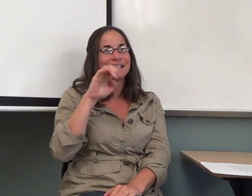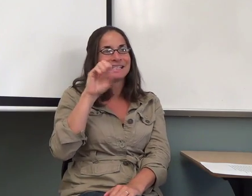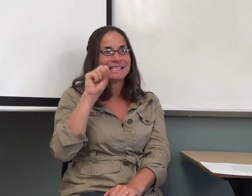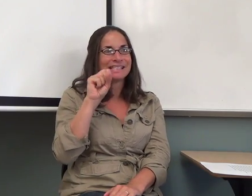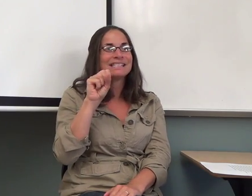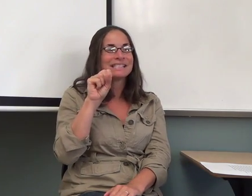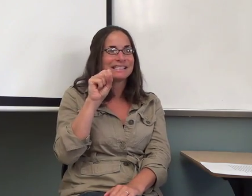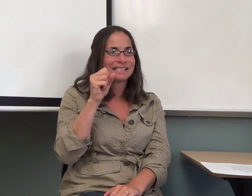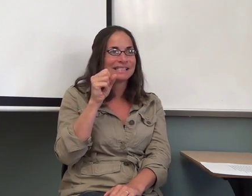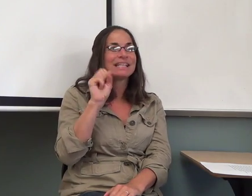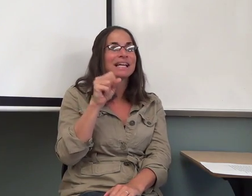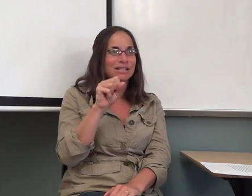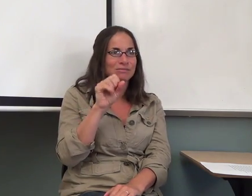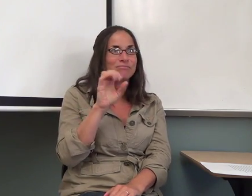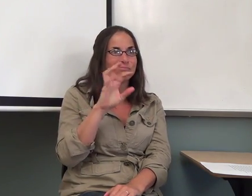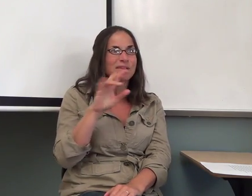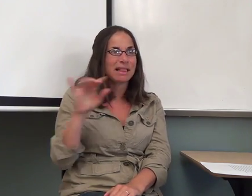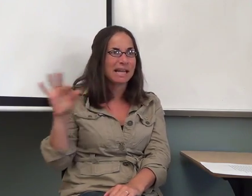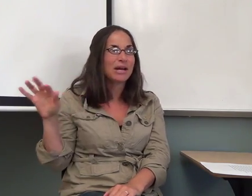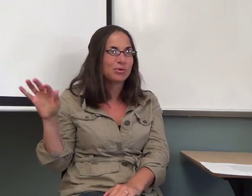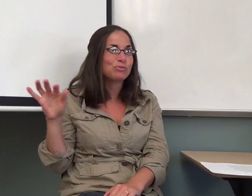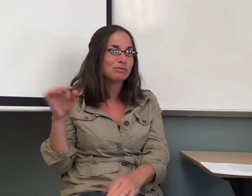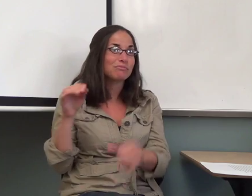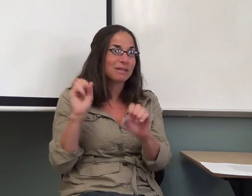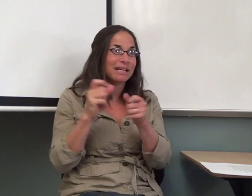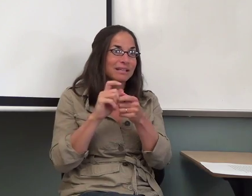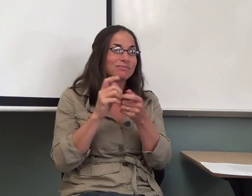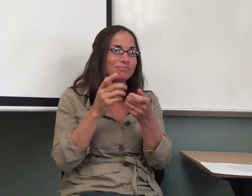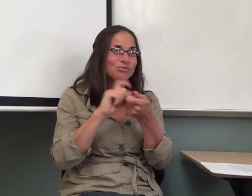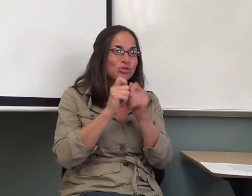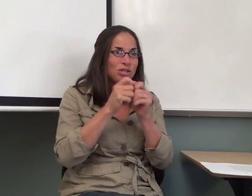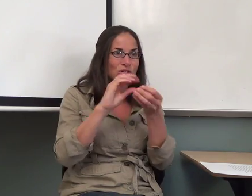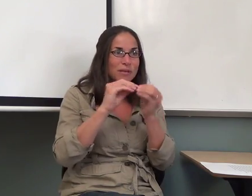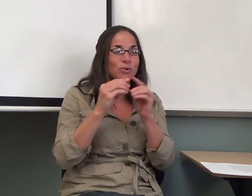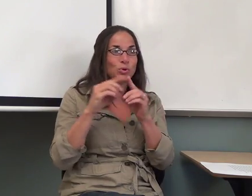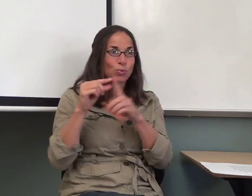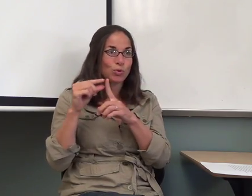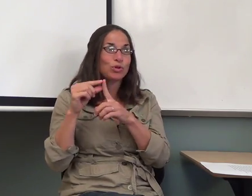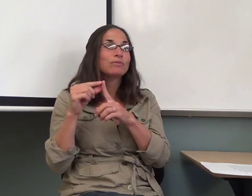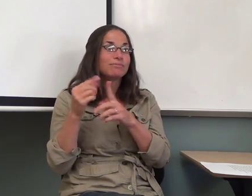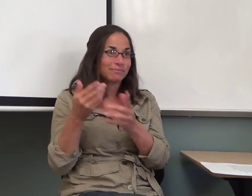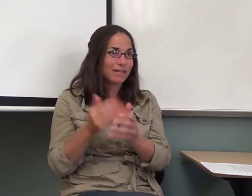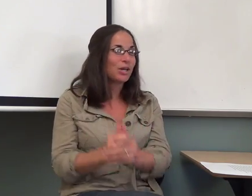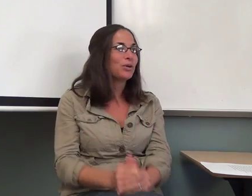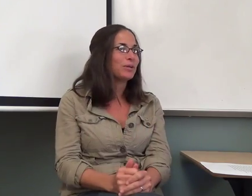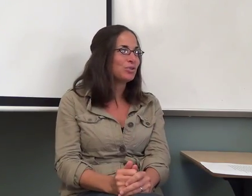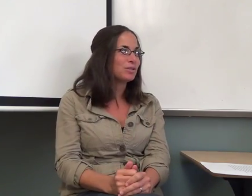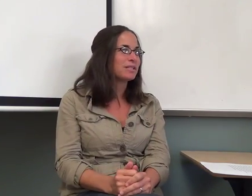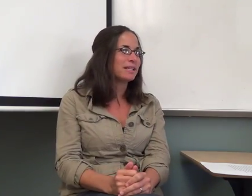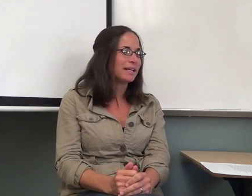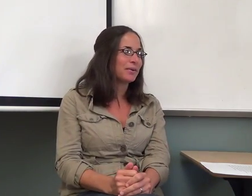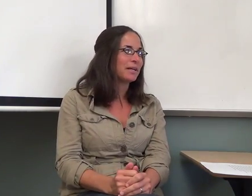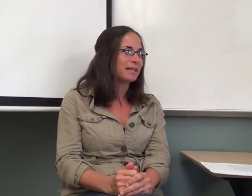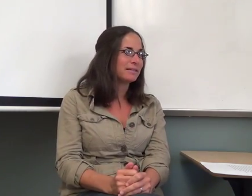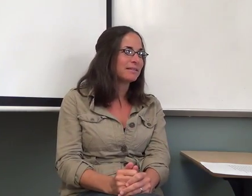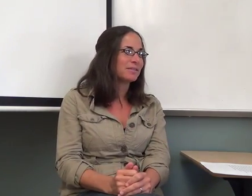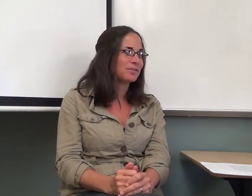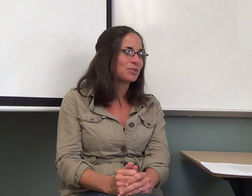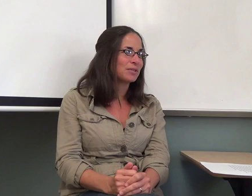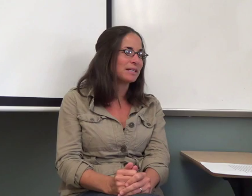Sorry, I didn't read. You're okay, Ginger. It's all right. We're working on it. He? He. Oh, interesting, okay. So Yeah, circle so